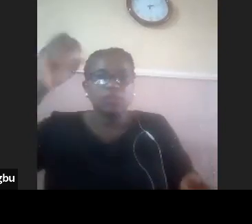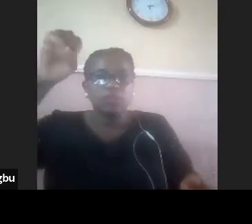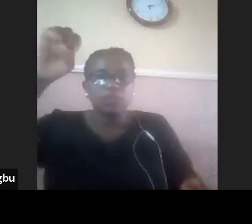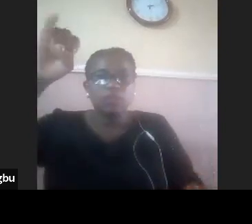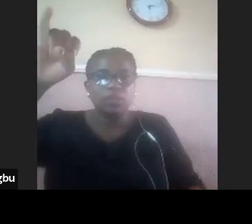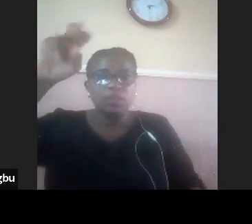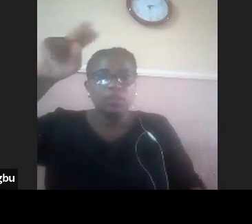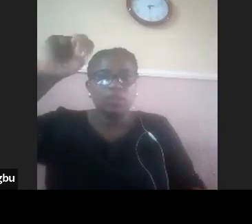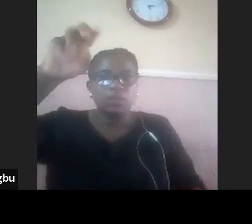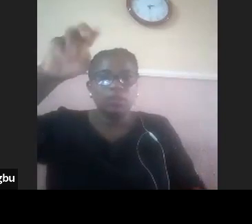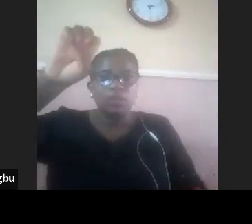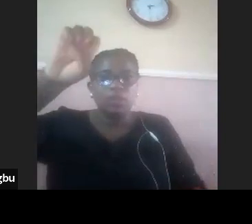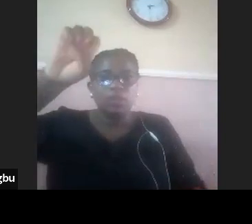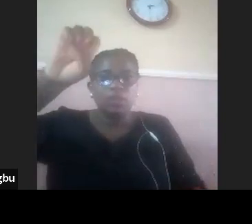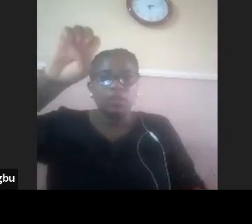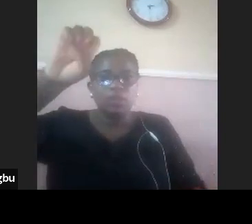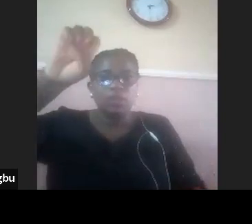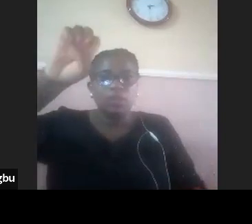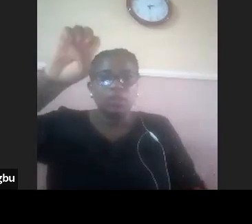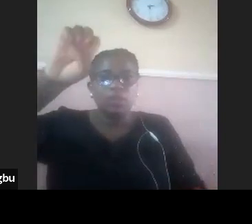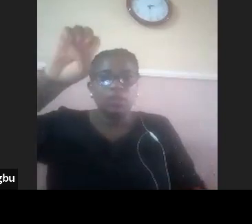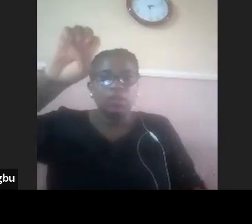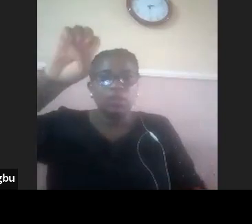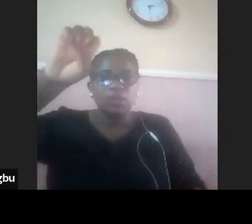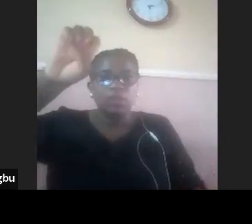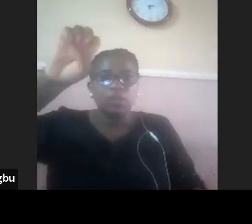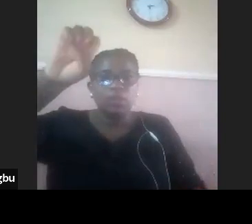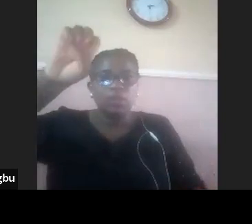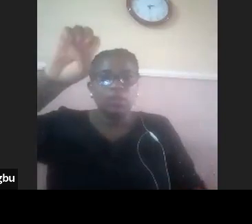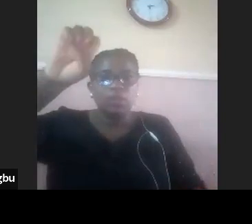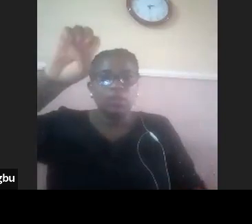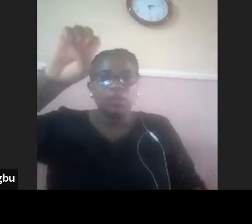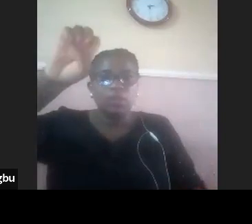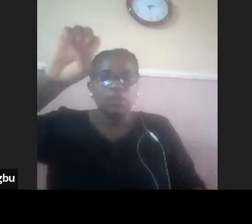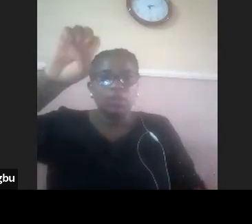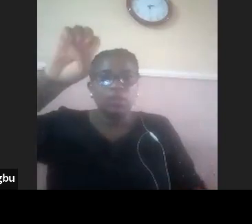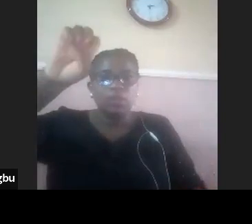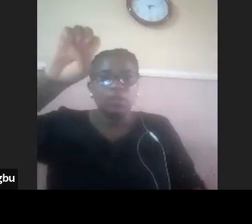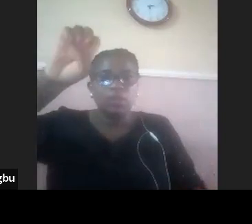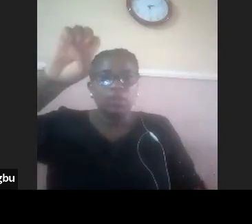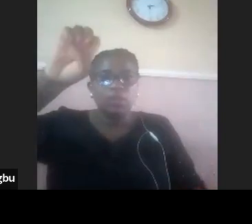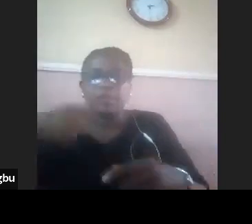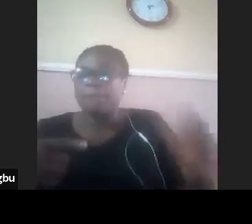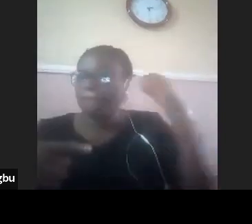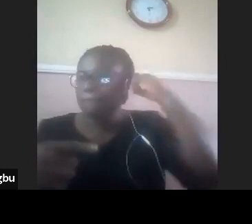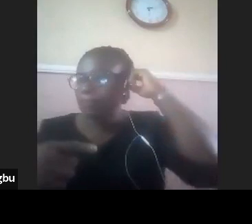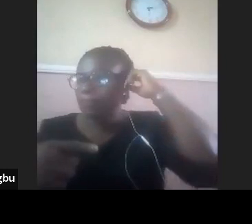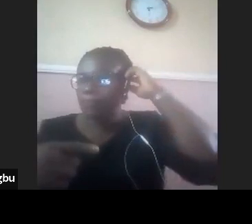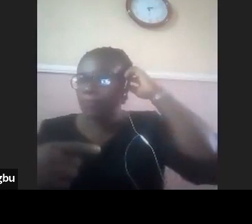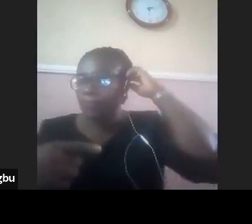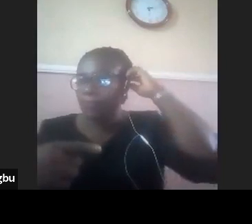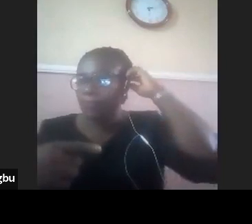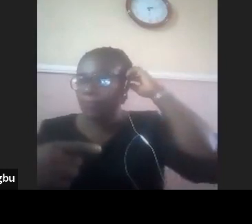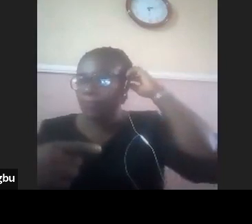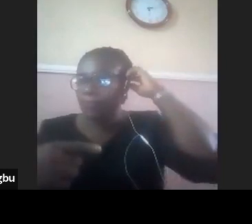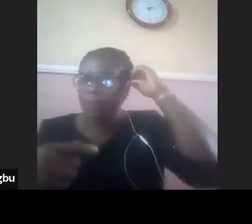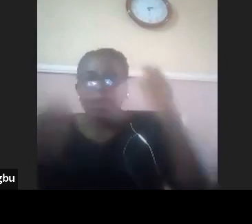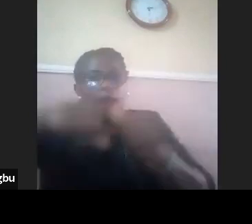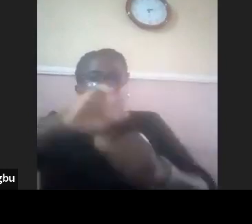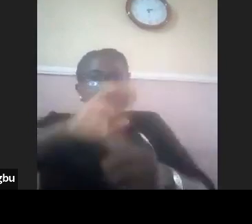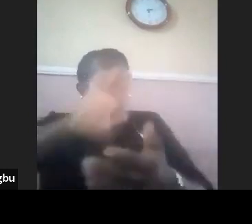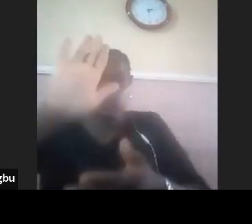short-term, medium, and long-term plans. Timeline, it's the same thing. Within